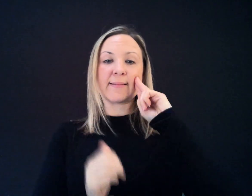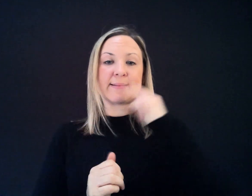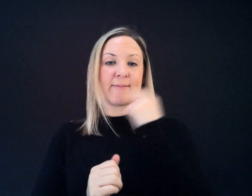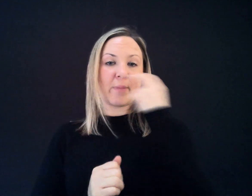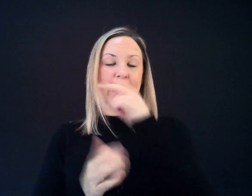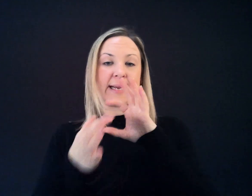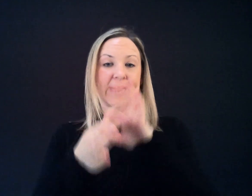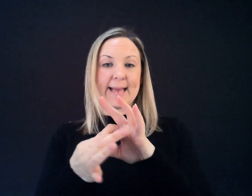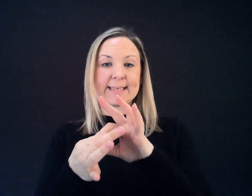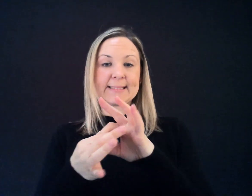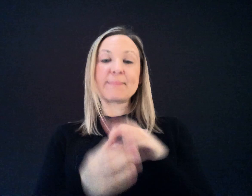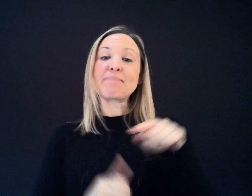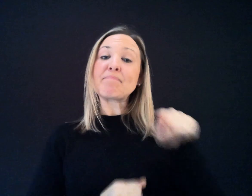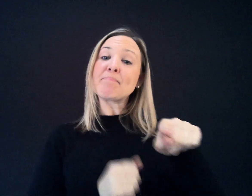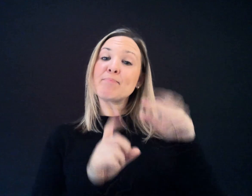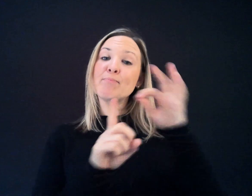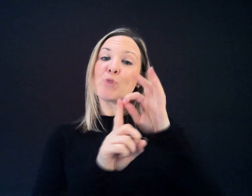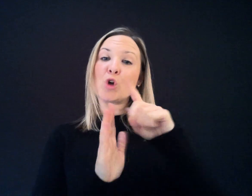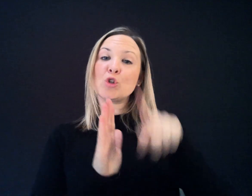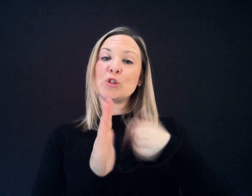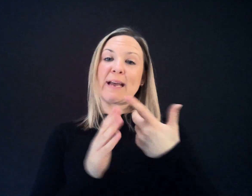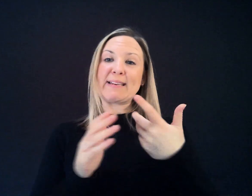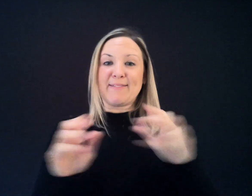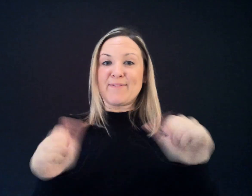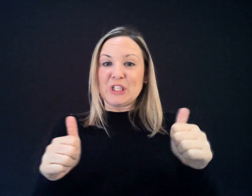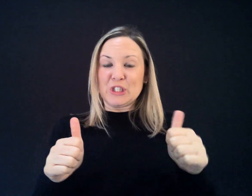Hunter Deafblind Connect project is officially completed but has not ended.